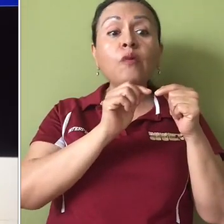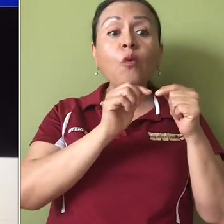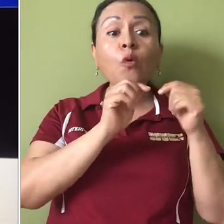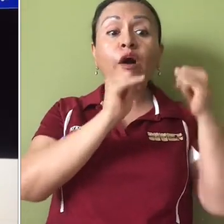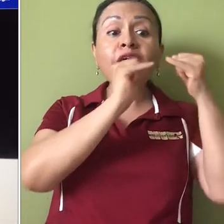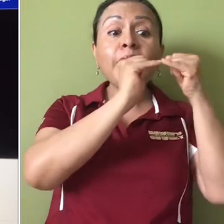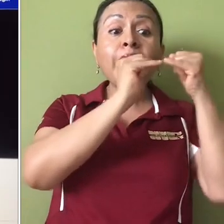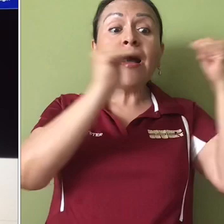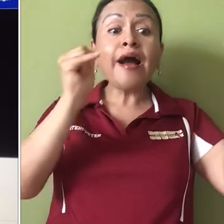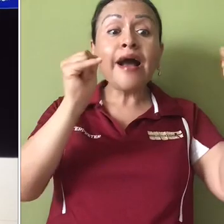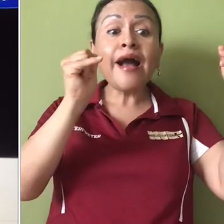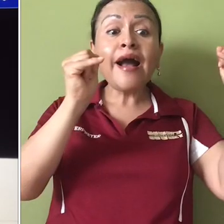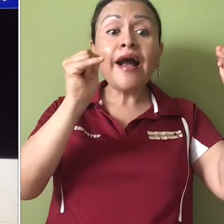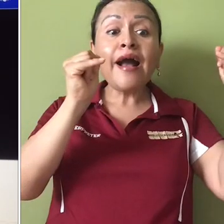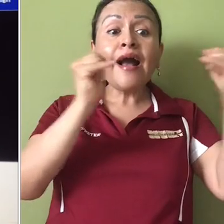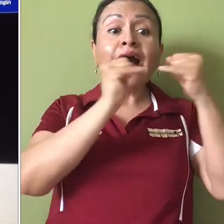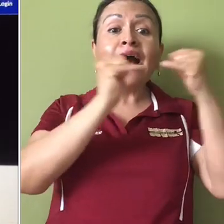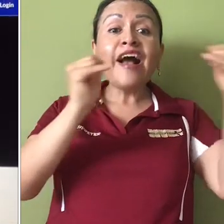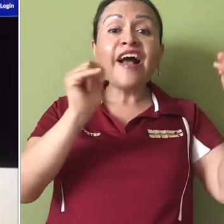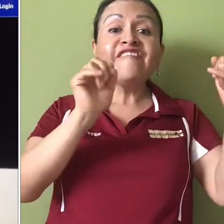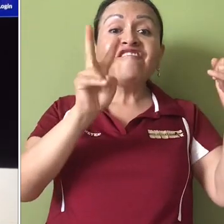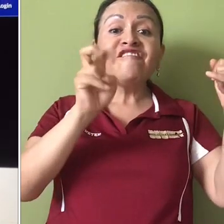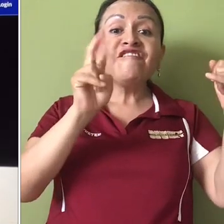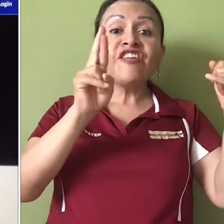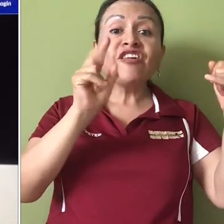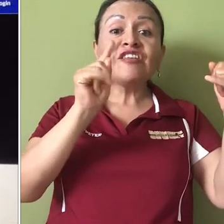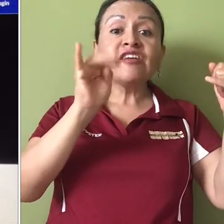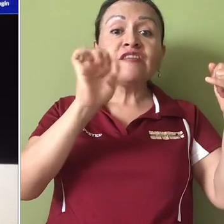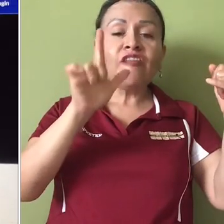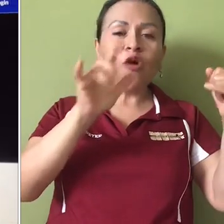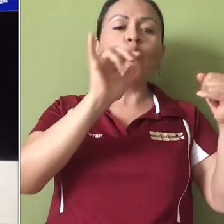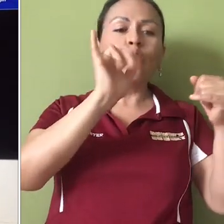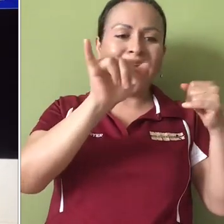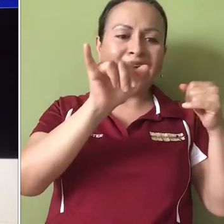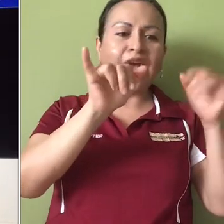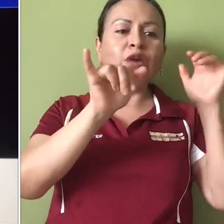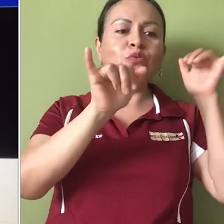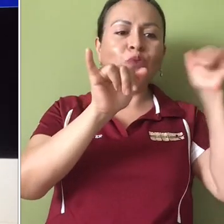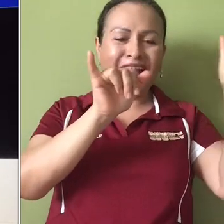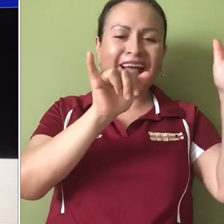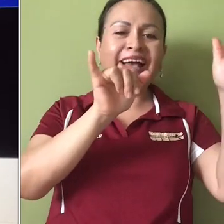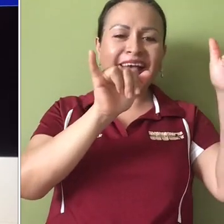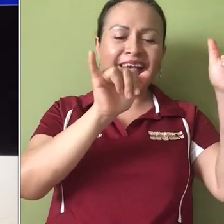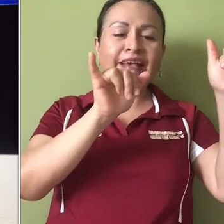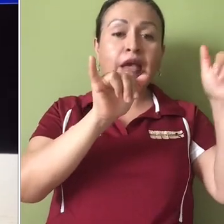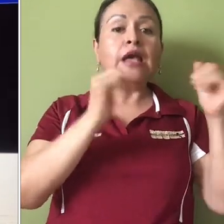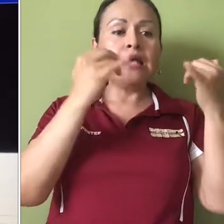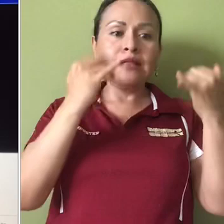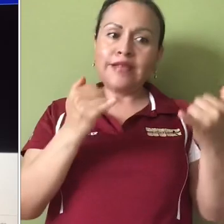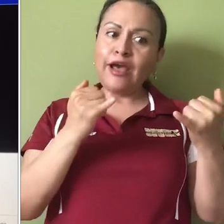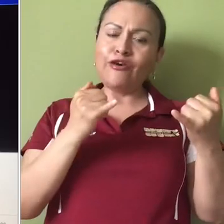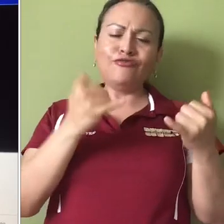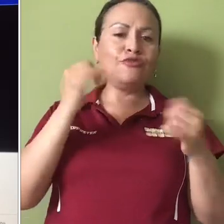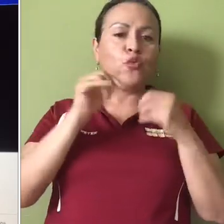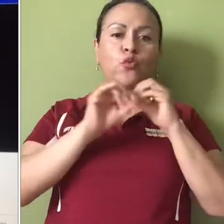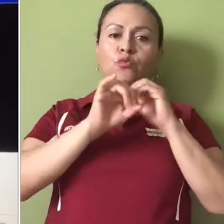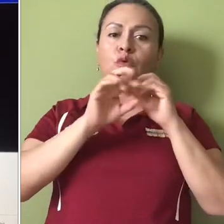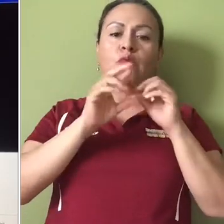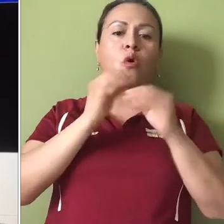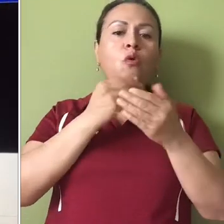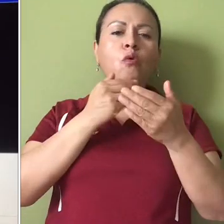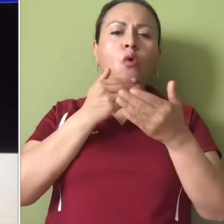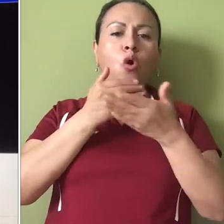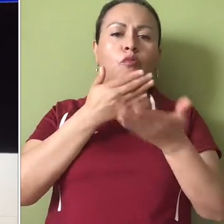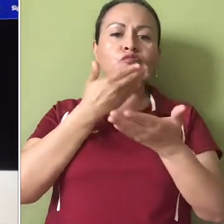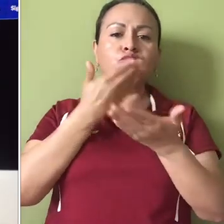this is going to have angle, or it's going to have measure y as well. So now we're really at the home stretch of our proof, because we will